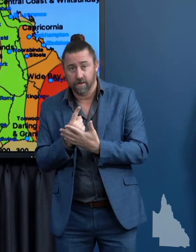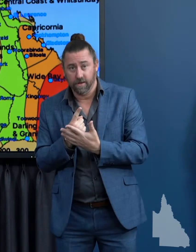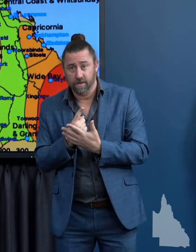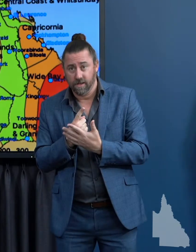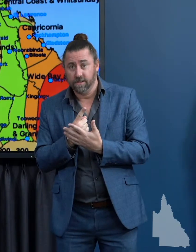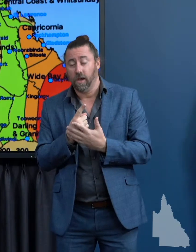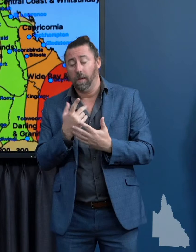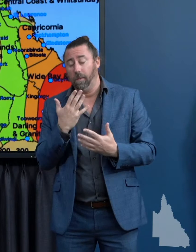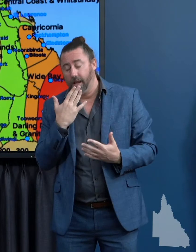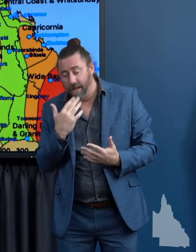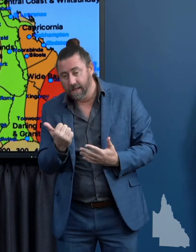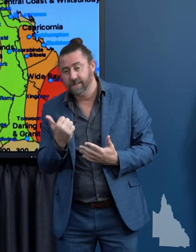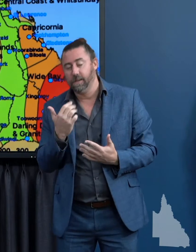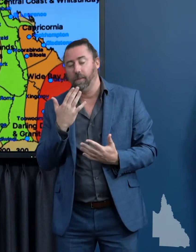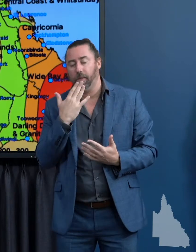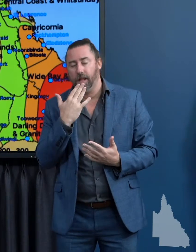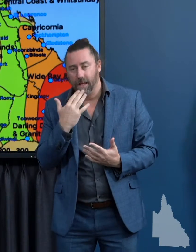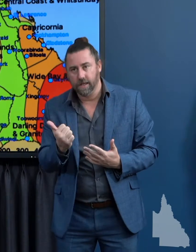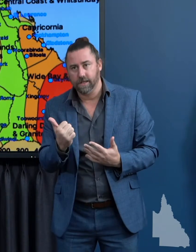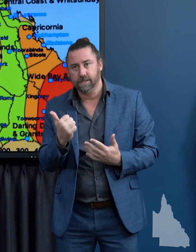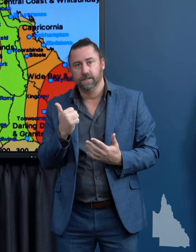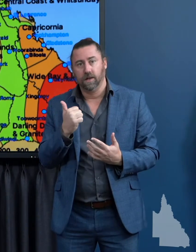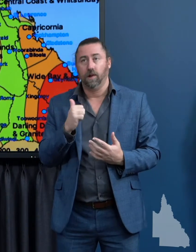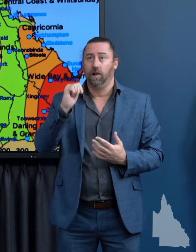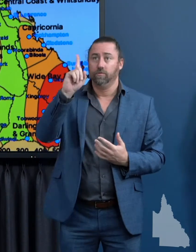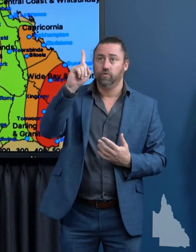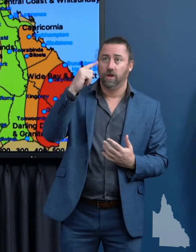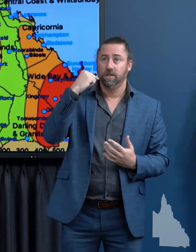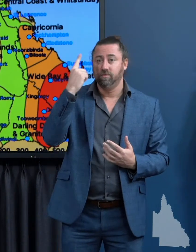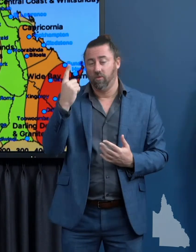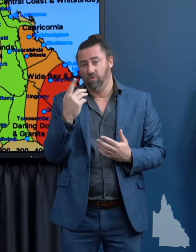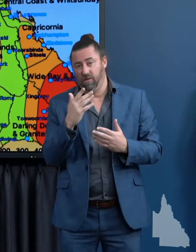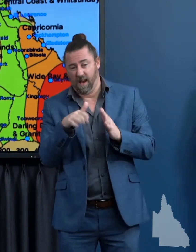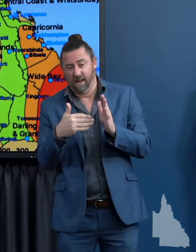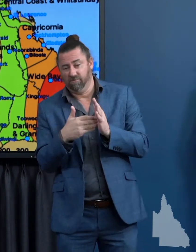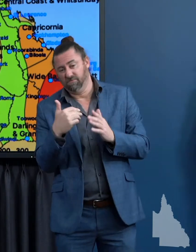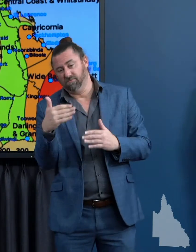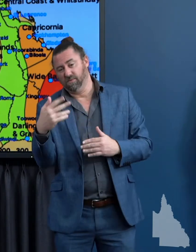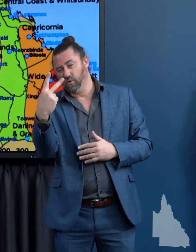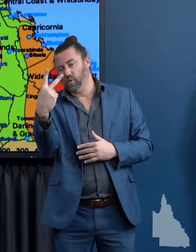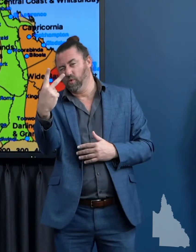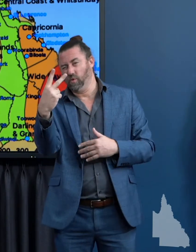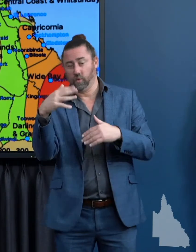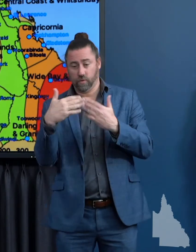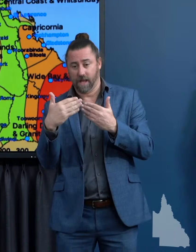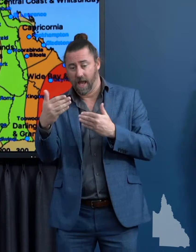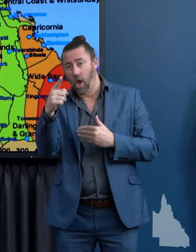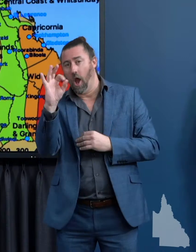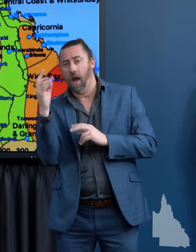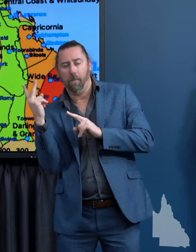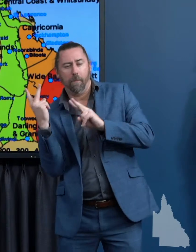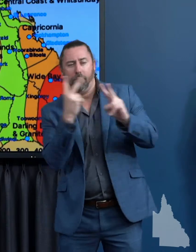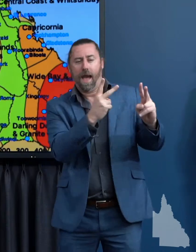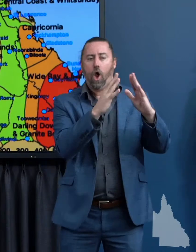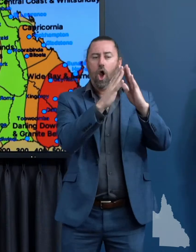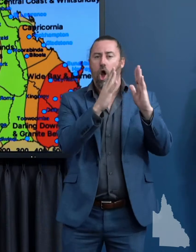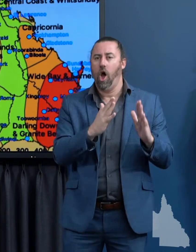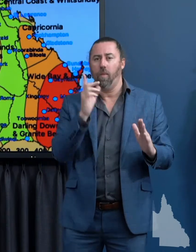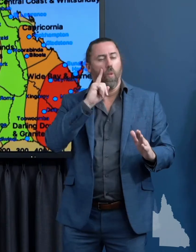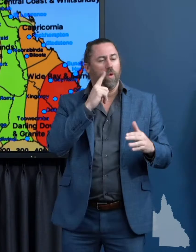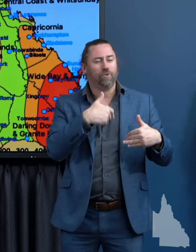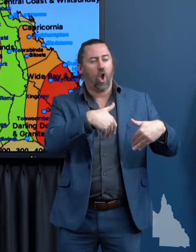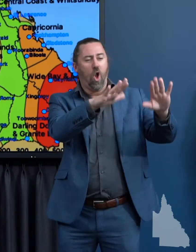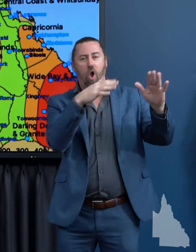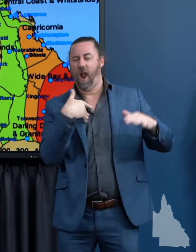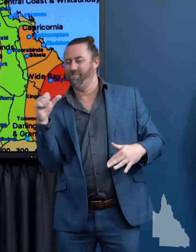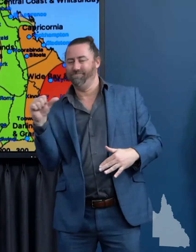stress, please over the next 48 hours, please do not move back into your homes if you have been inundated. We